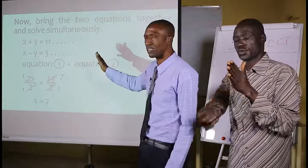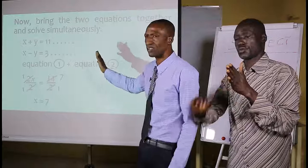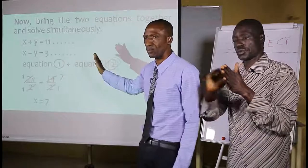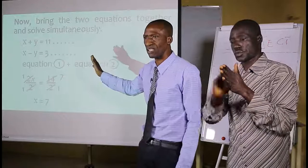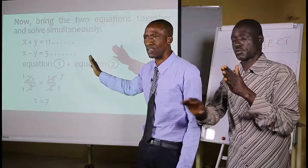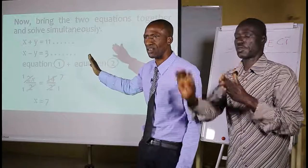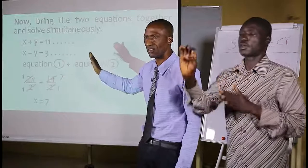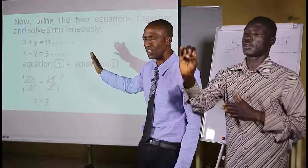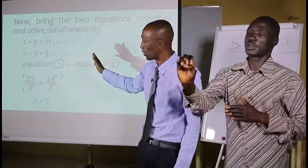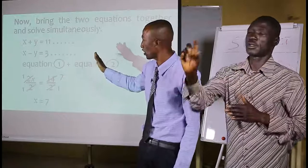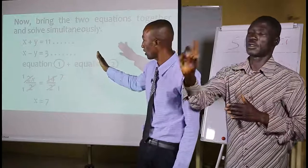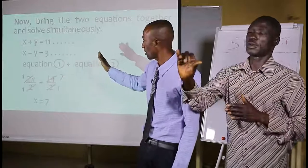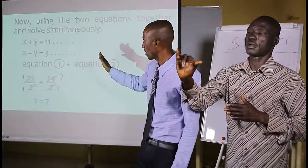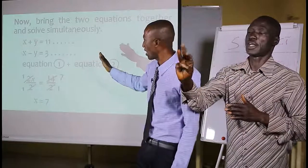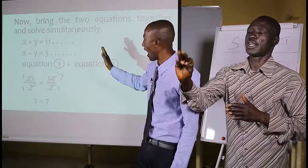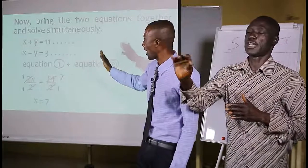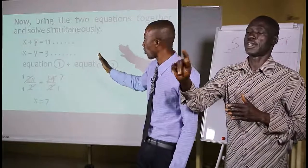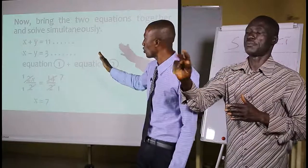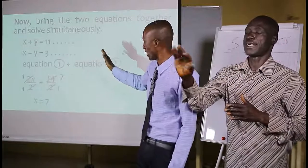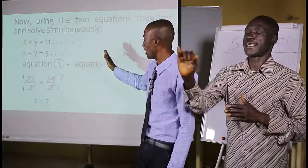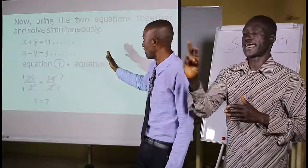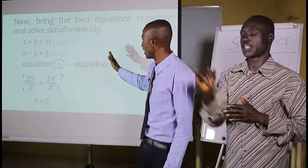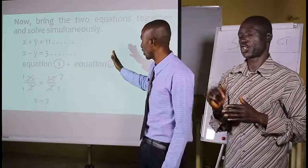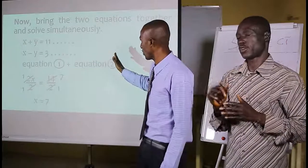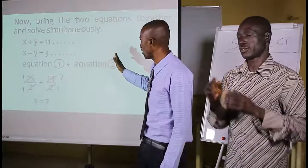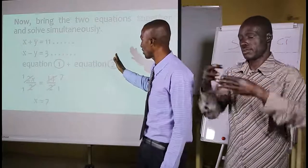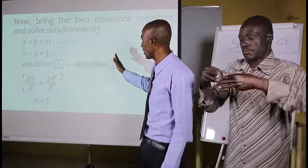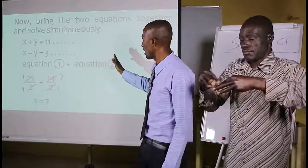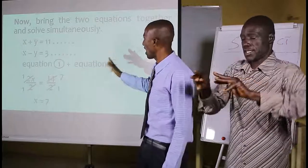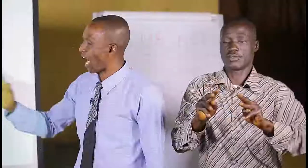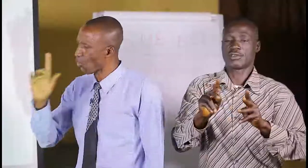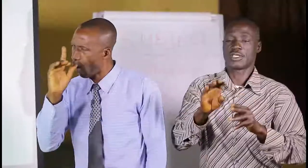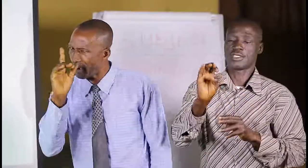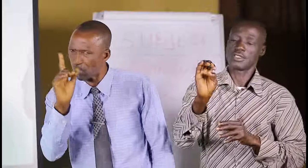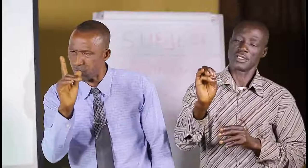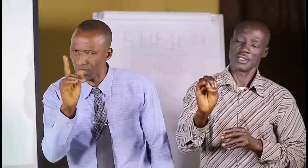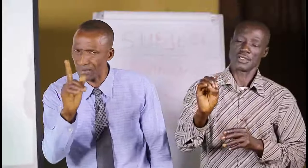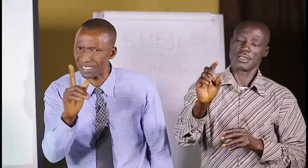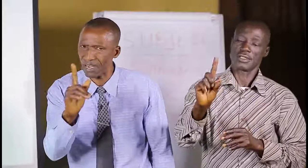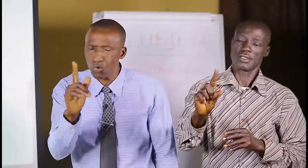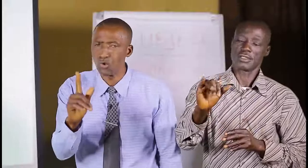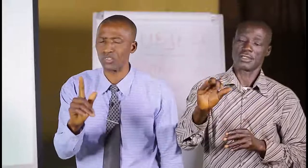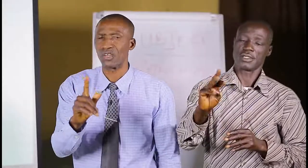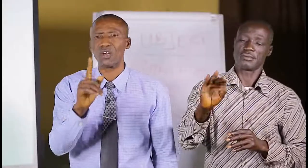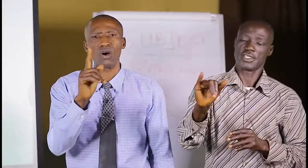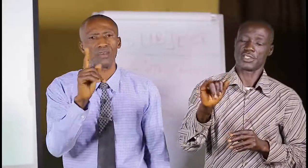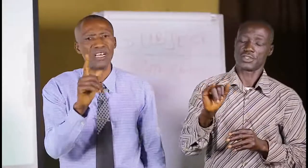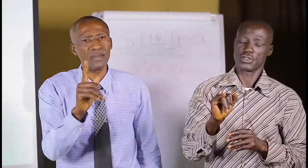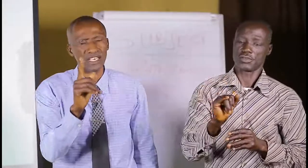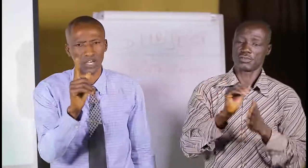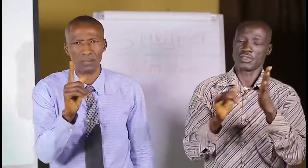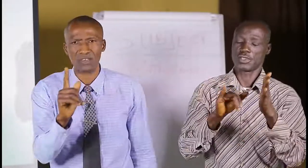solving this simultaneous equation. I use elimination method. And one of the fundamental rules